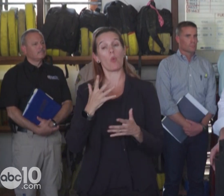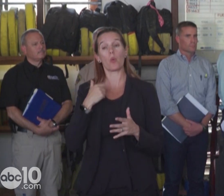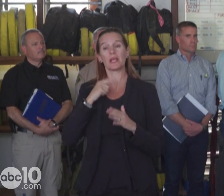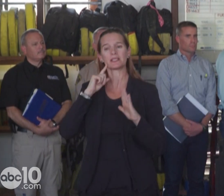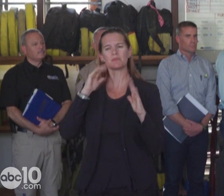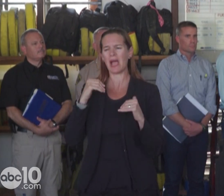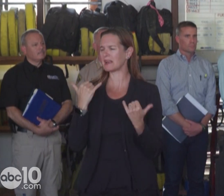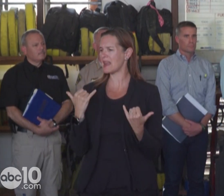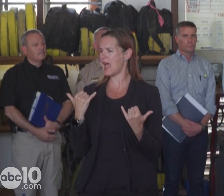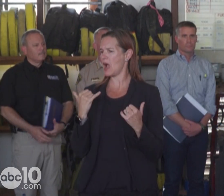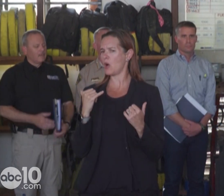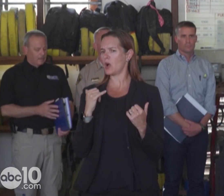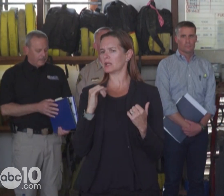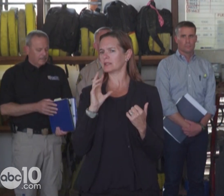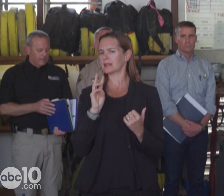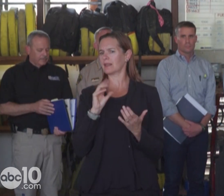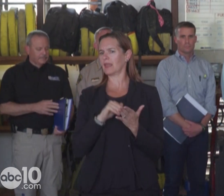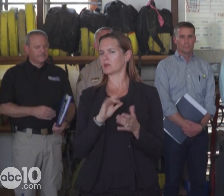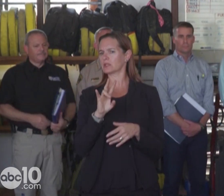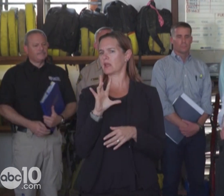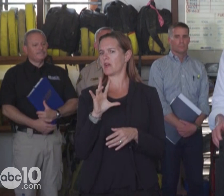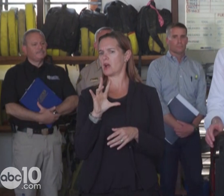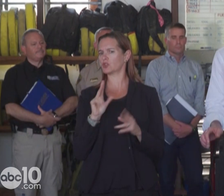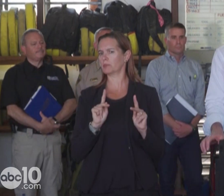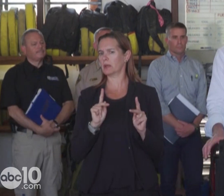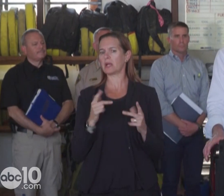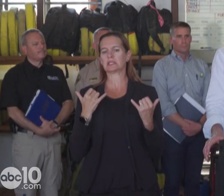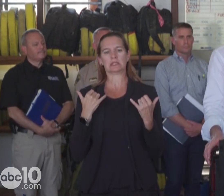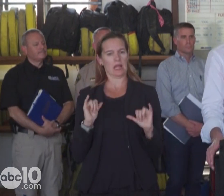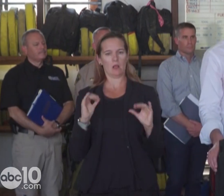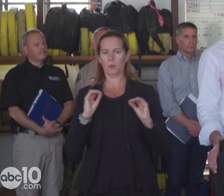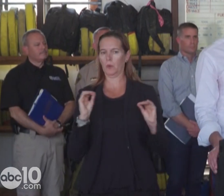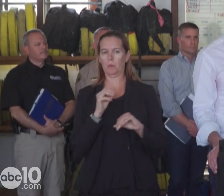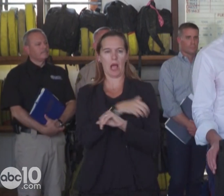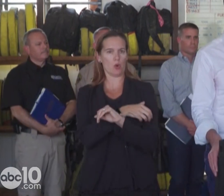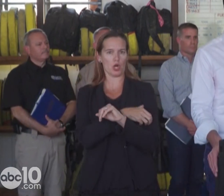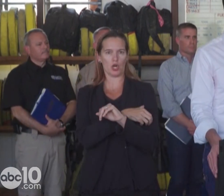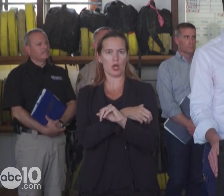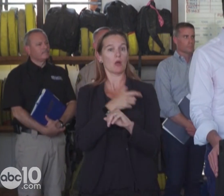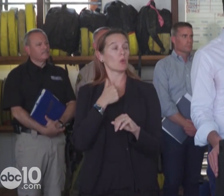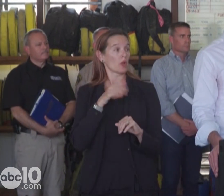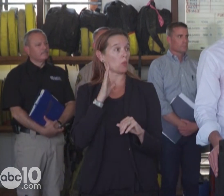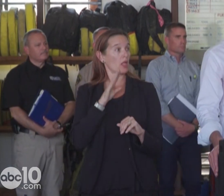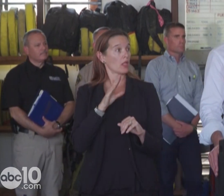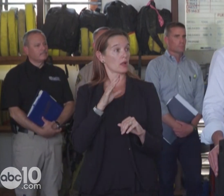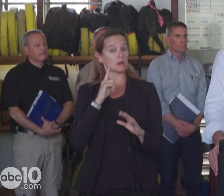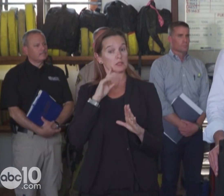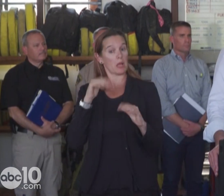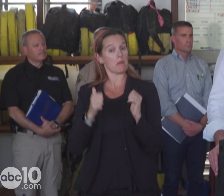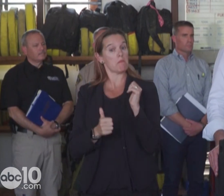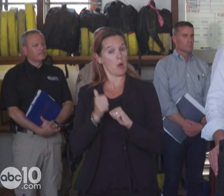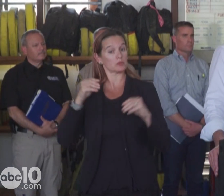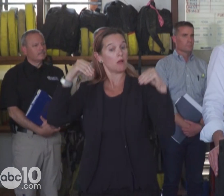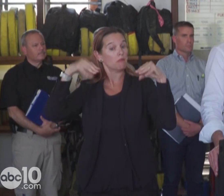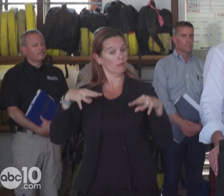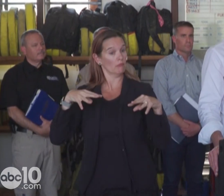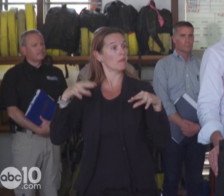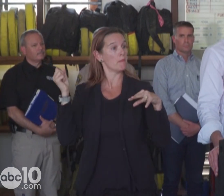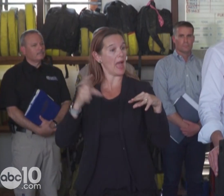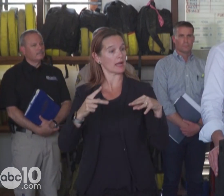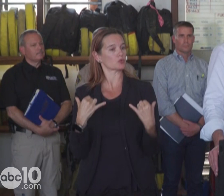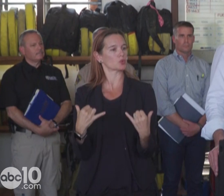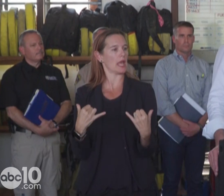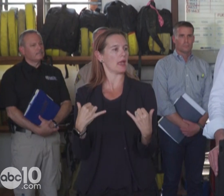about, 6,700 customers that are currently de-energized, and we should expect most of those customers to get back on